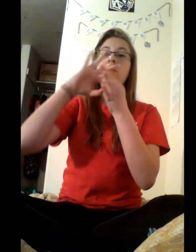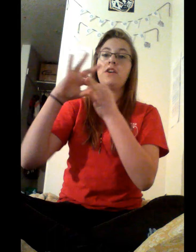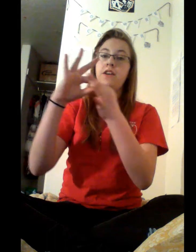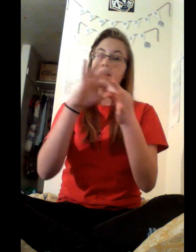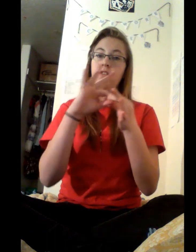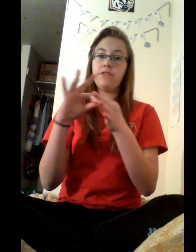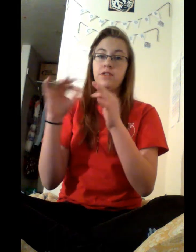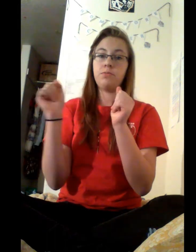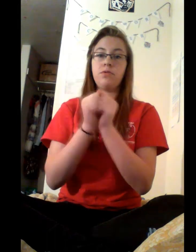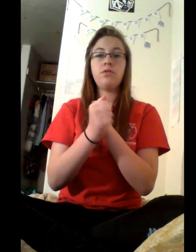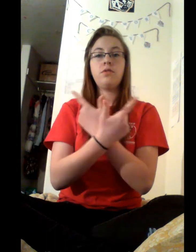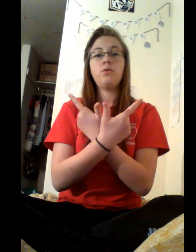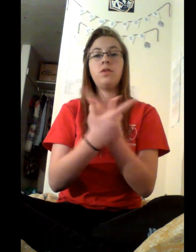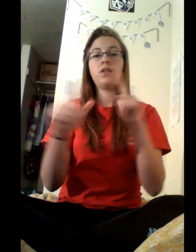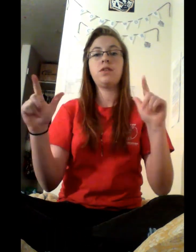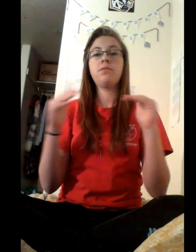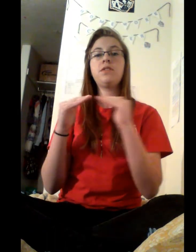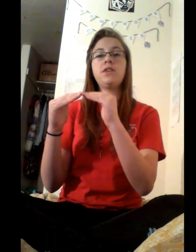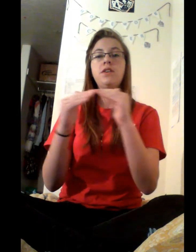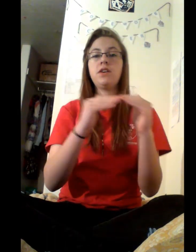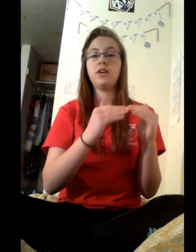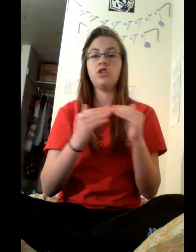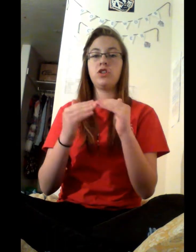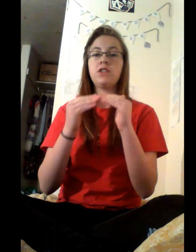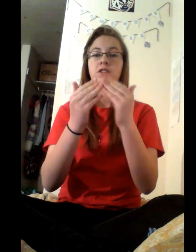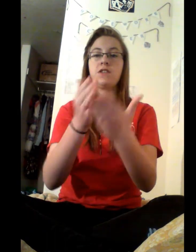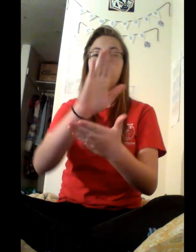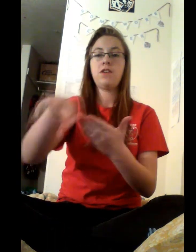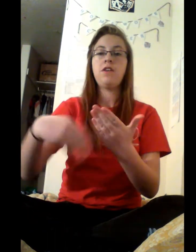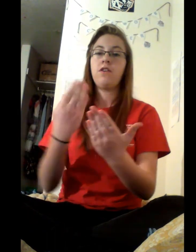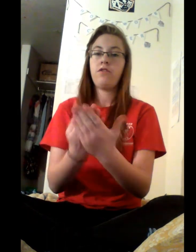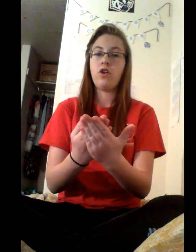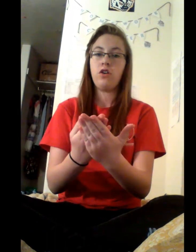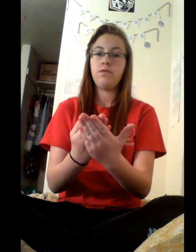indivisible with liberty and justice for all